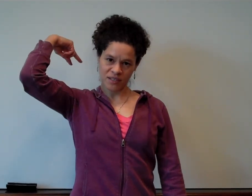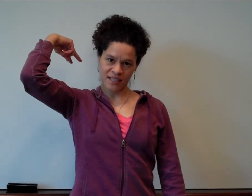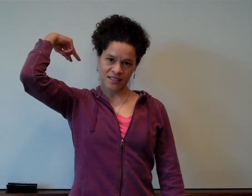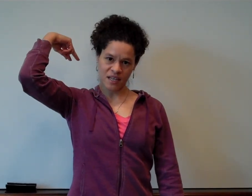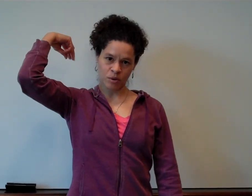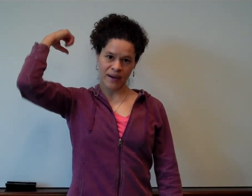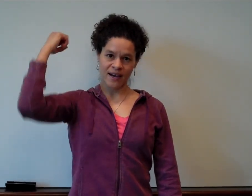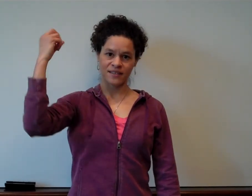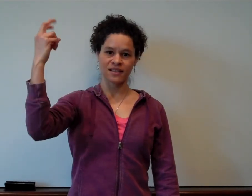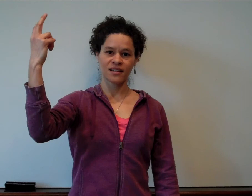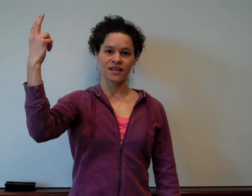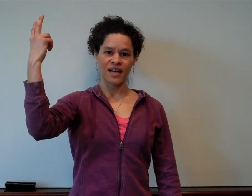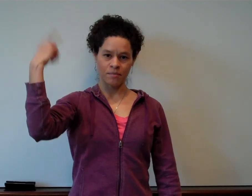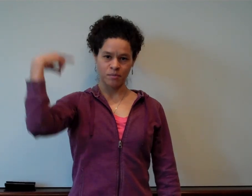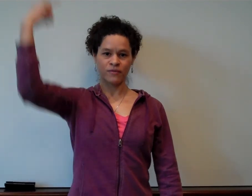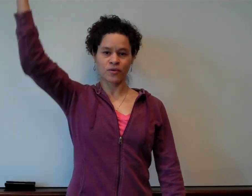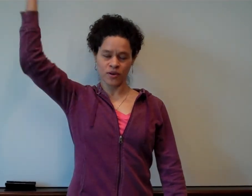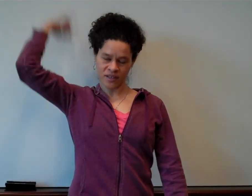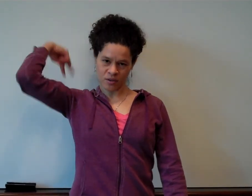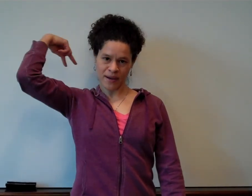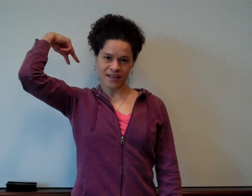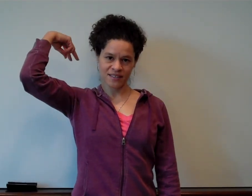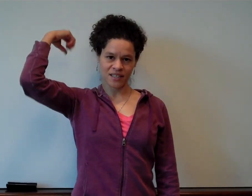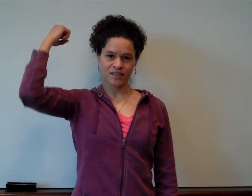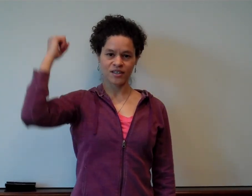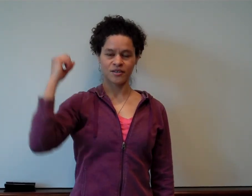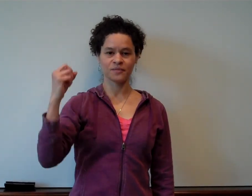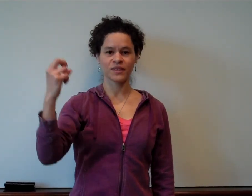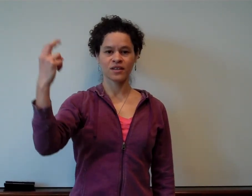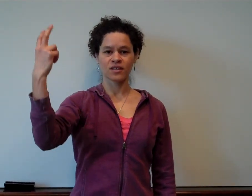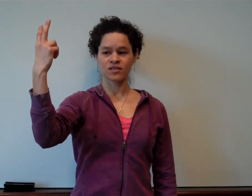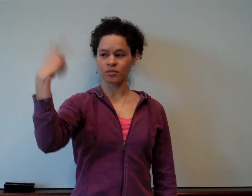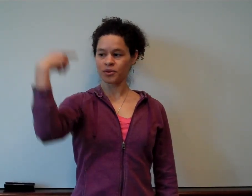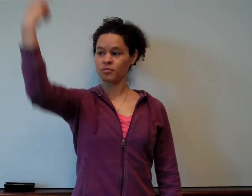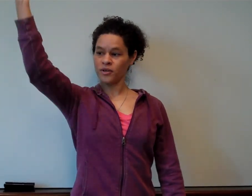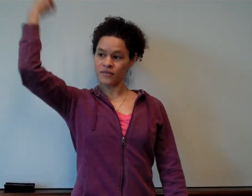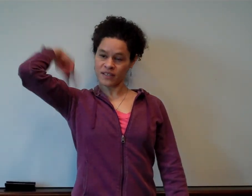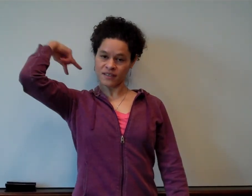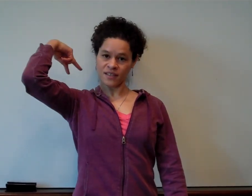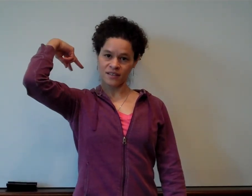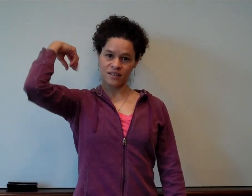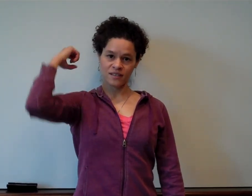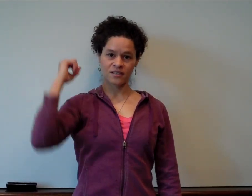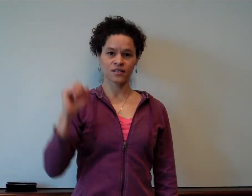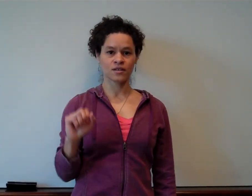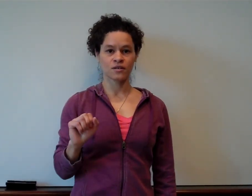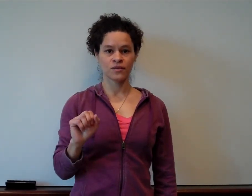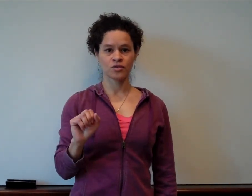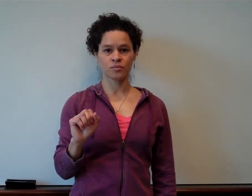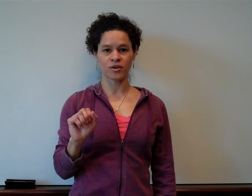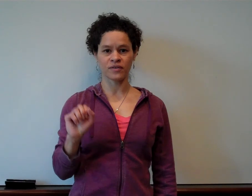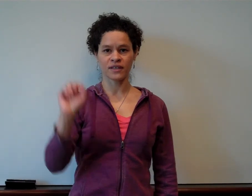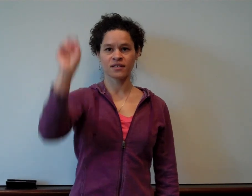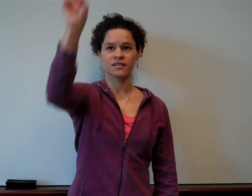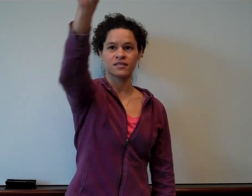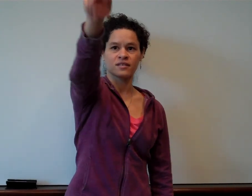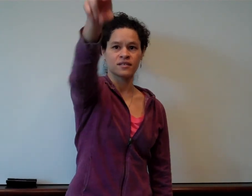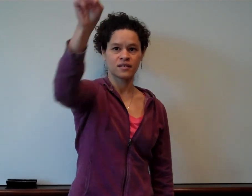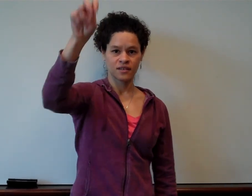like it's double past. It happened before another past scenario. So pluperfect is like this, future perfect